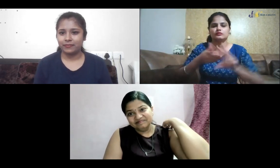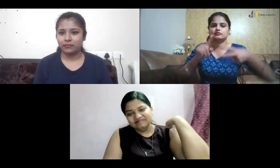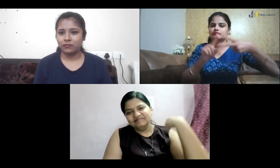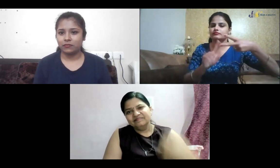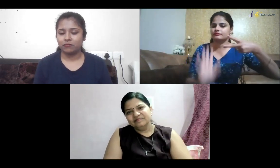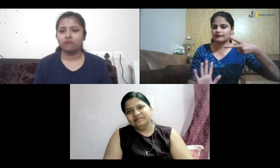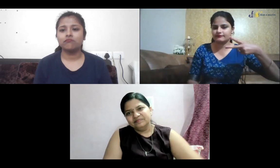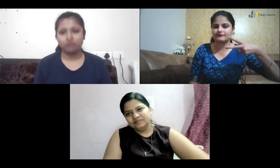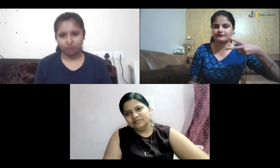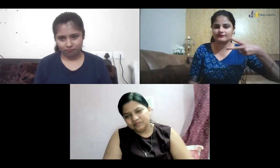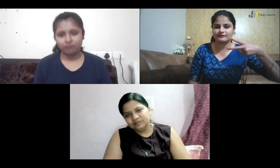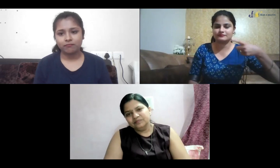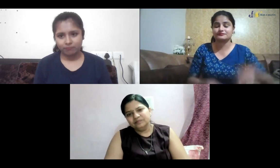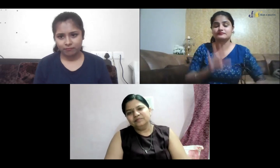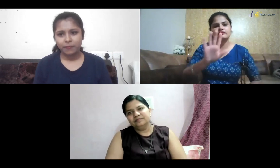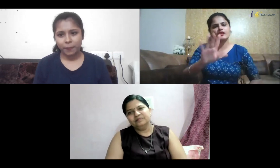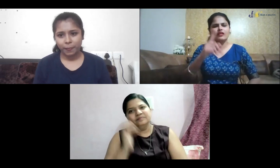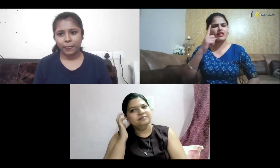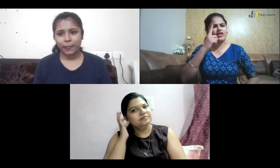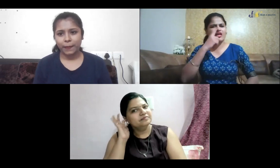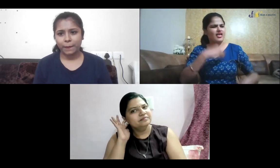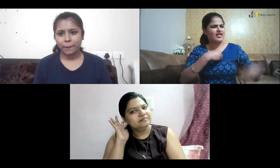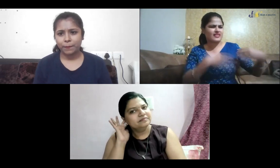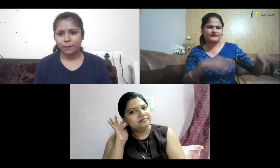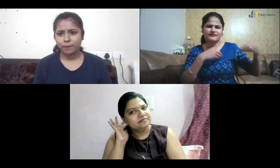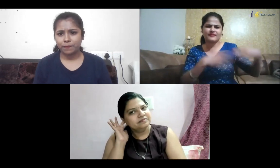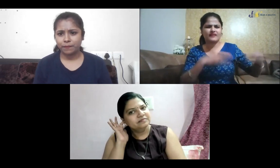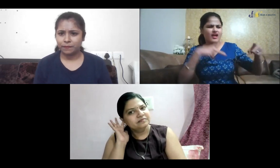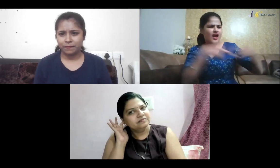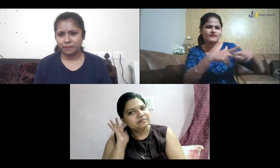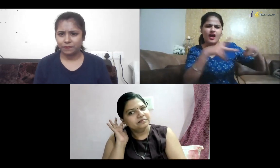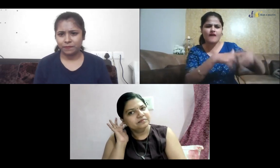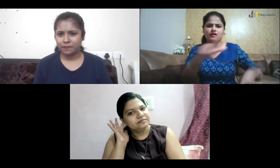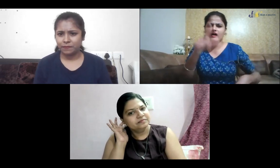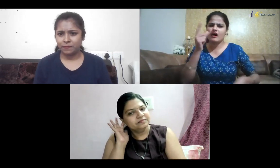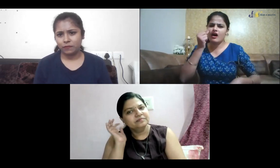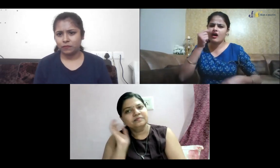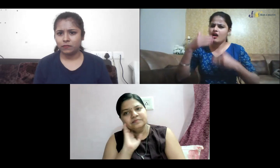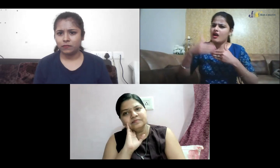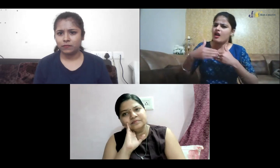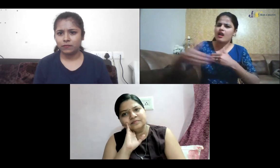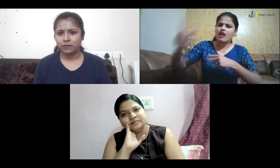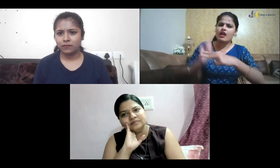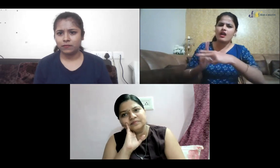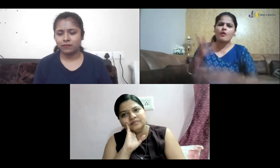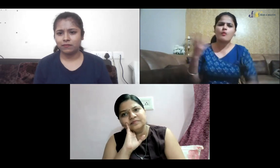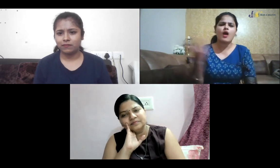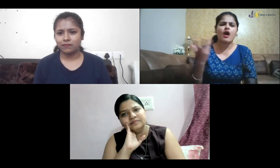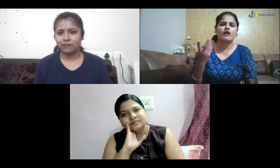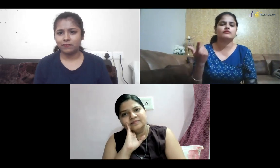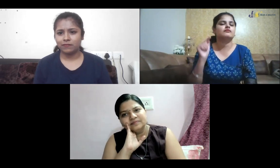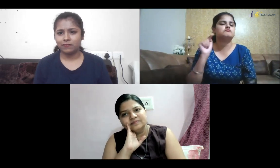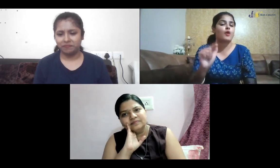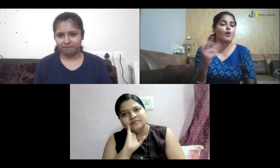Yeah, I've seen there are a lot of women, girls who have, drop out from school, but there could be two